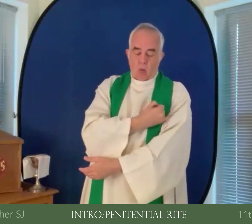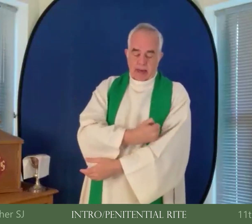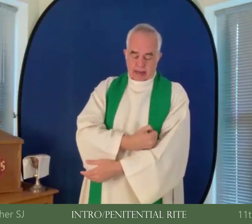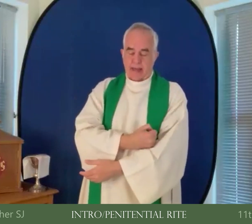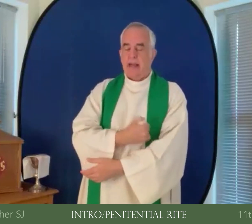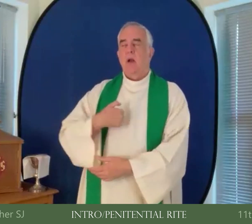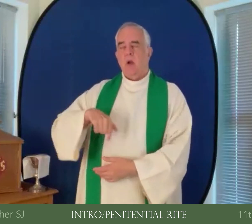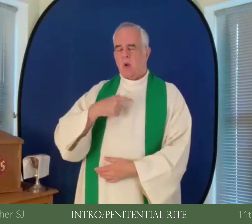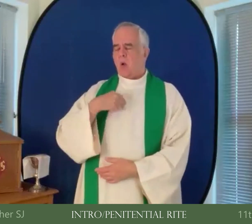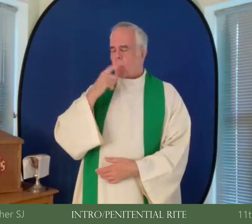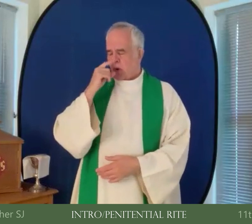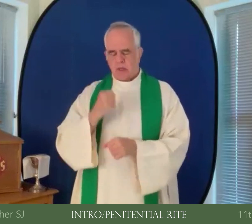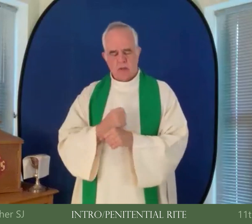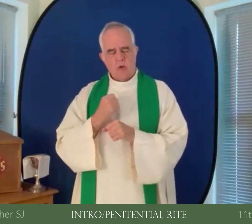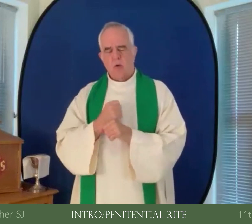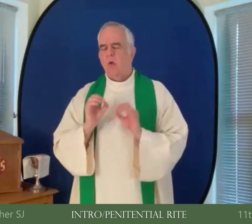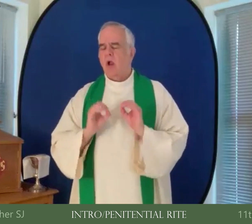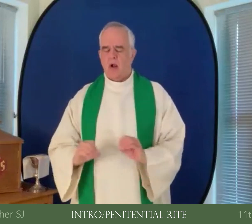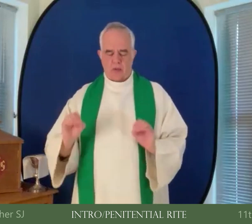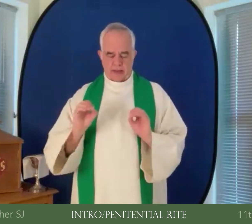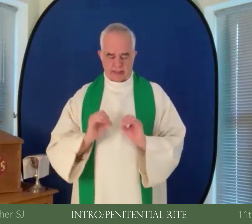weak. We can do nothing.